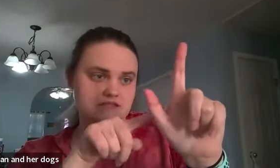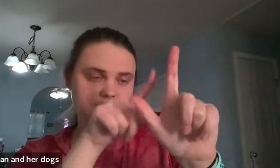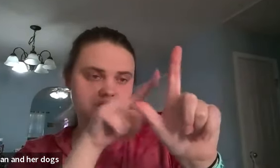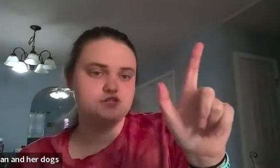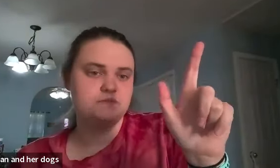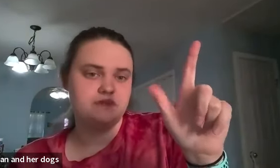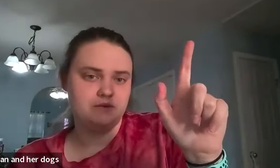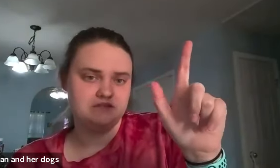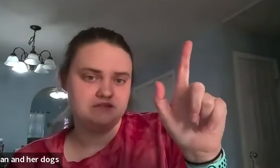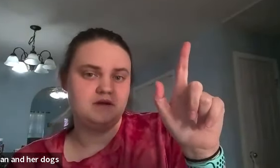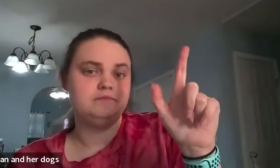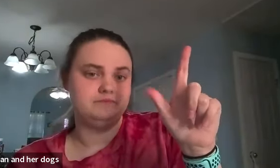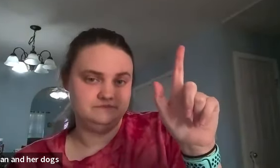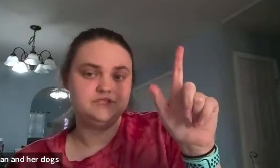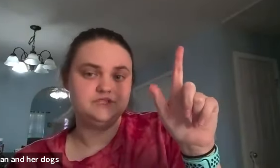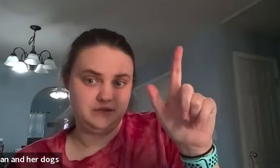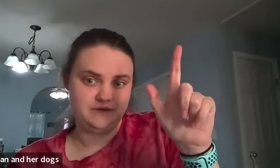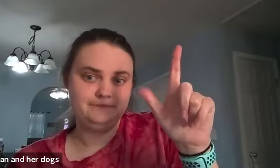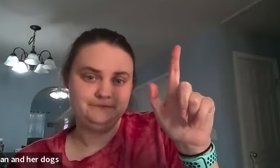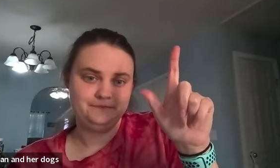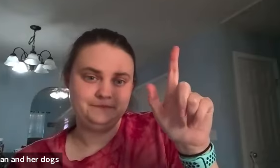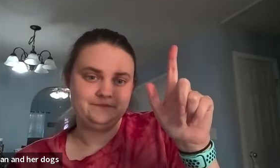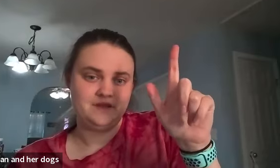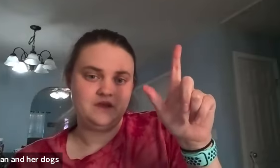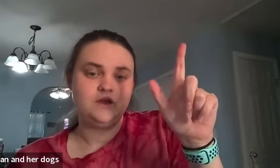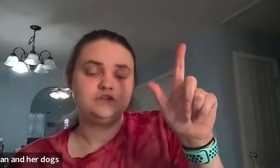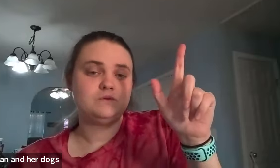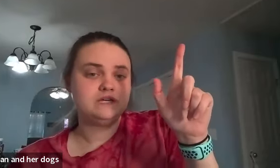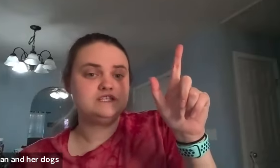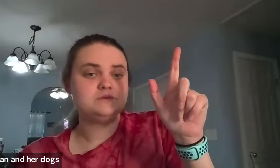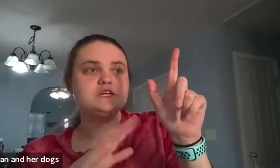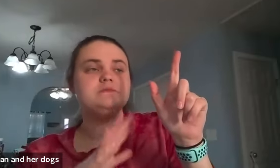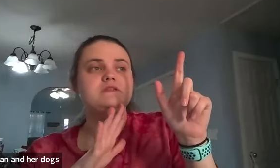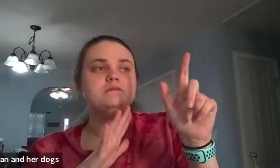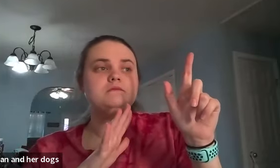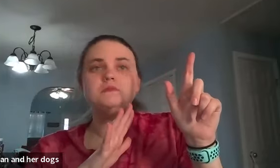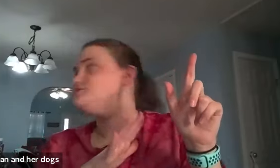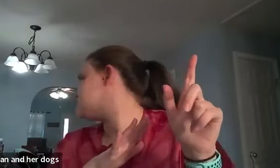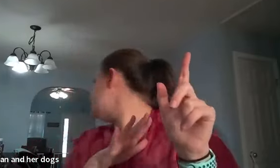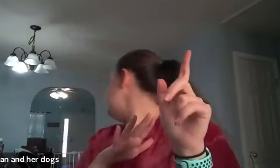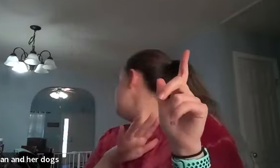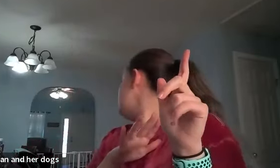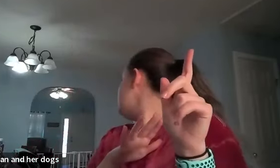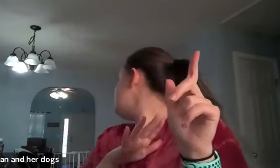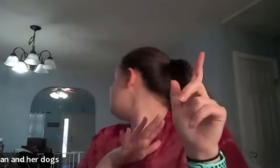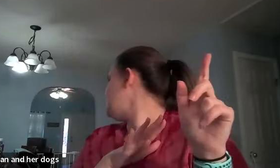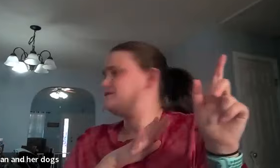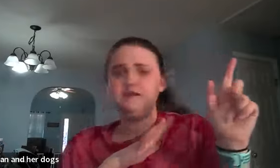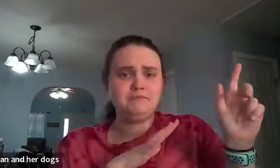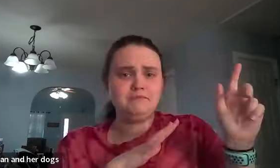like the L shape and then you're bouncing your thumb. Mm-hmm. 21. 22 is going to be the motion. Sorry,